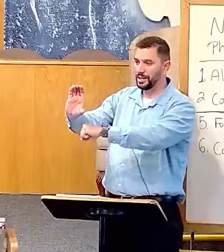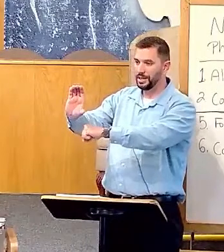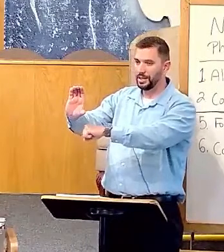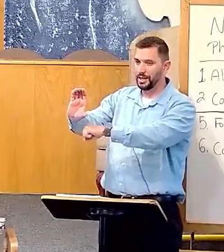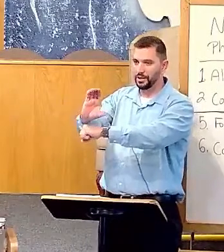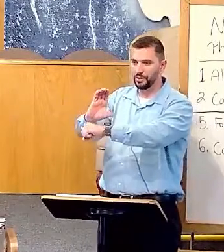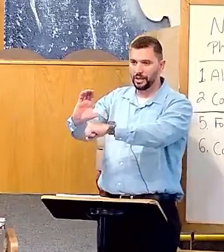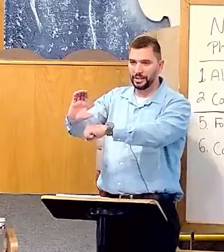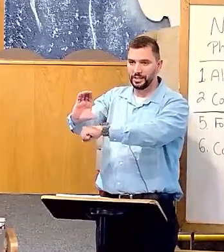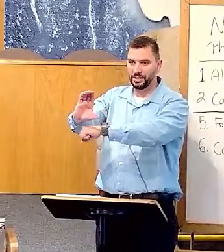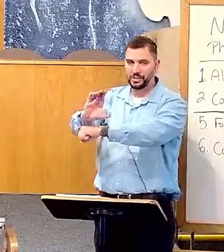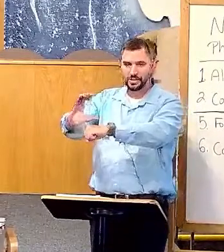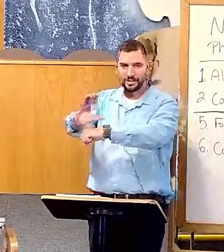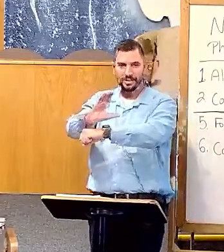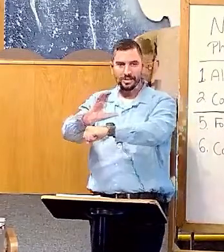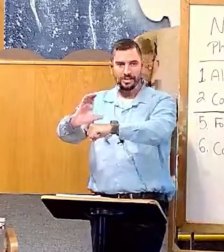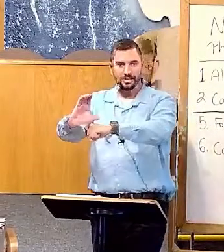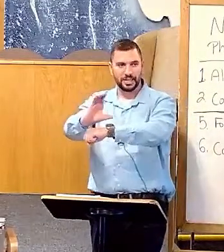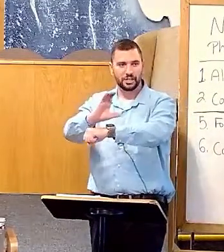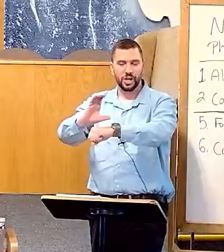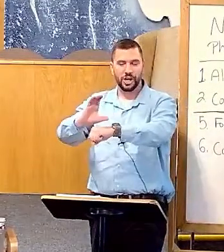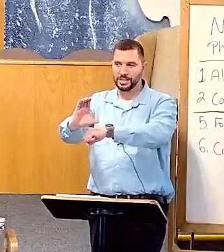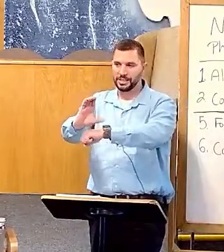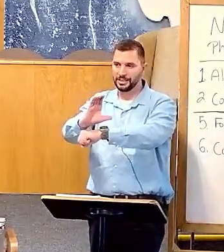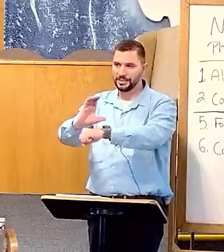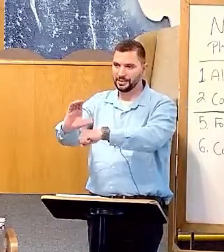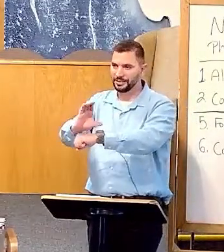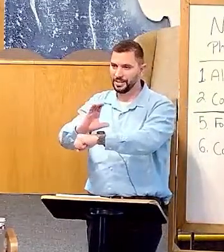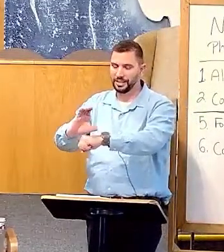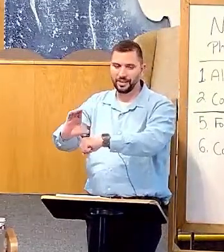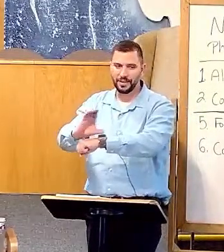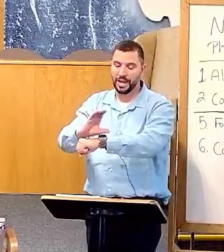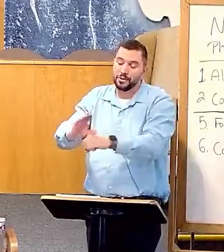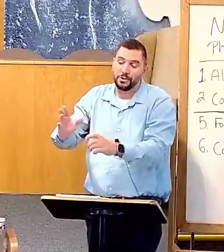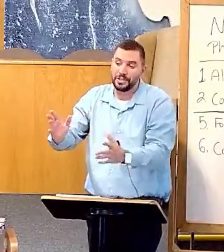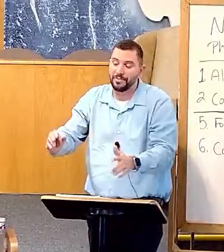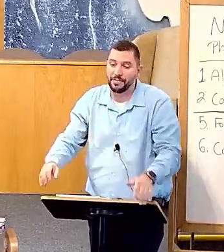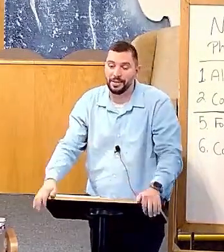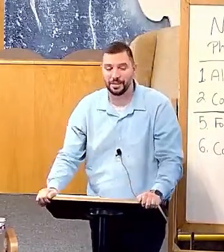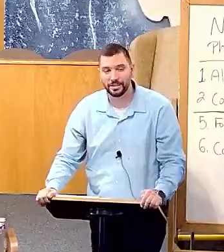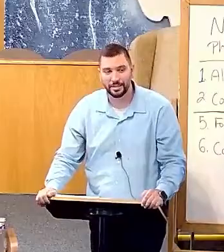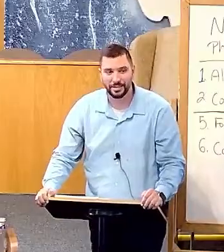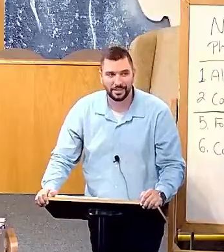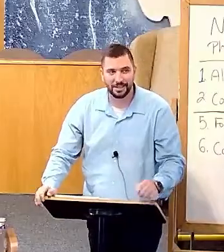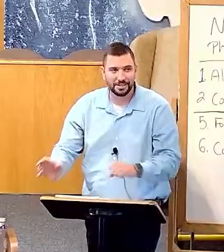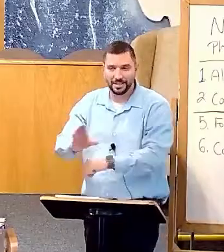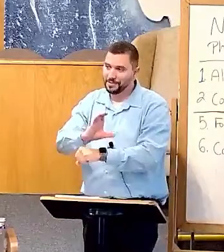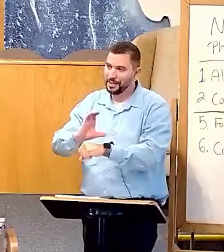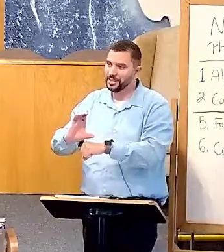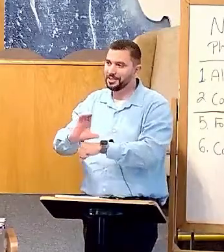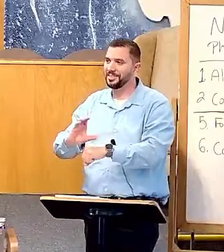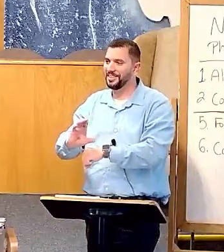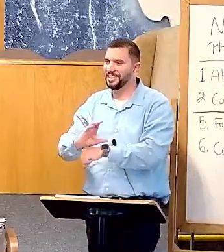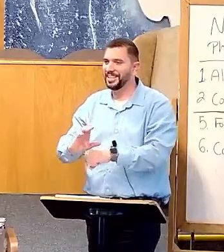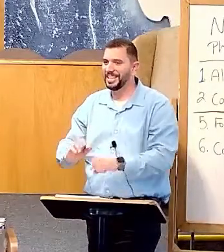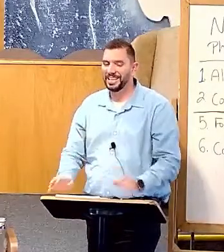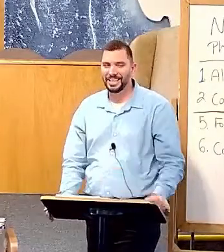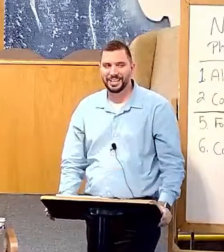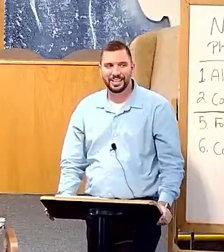and you're going to go like this. That's chocolate. I love it. I don't know the sign for vanilla. I love chocolate.